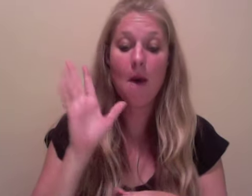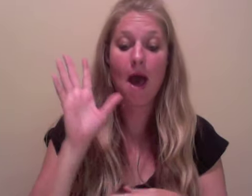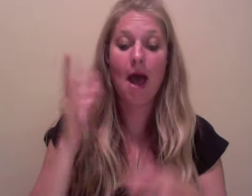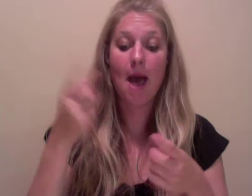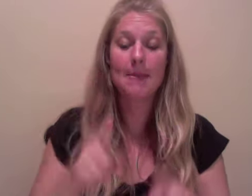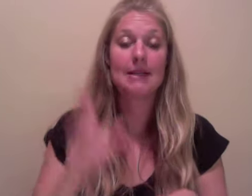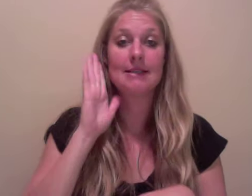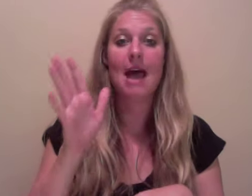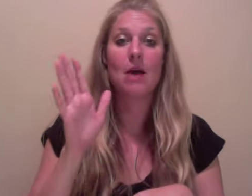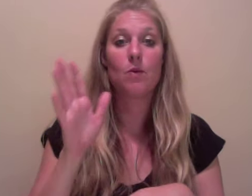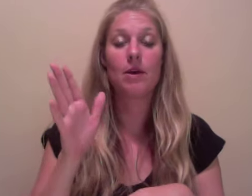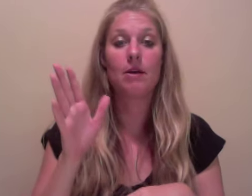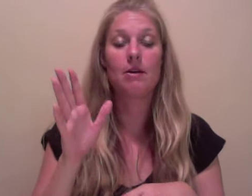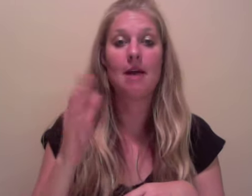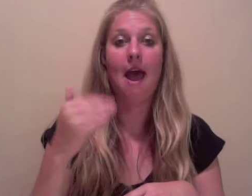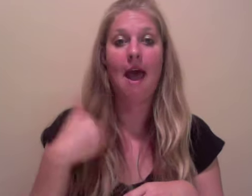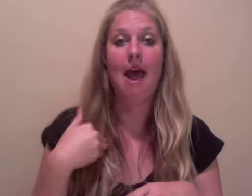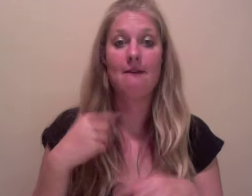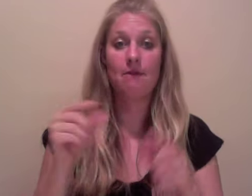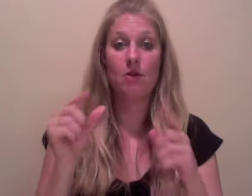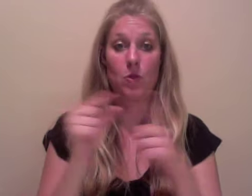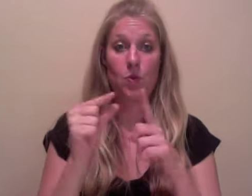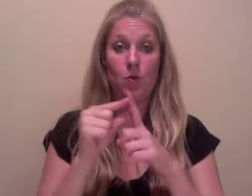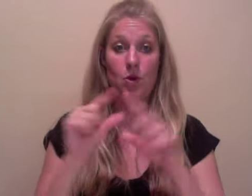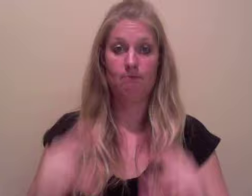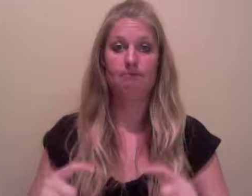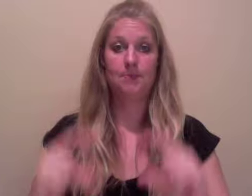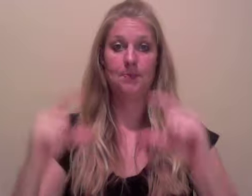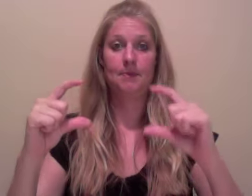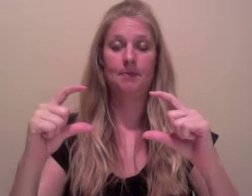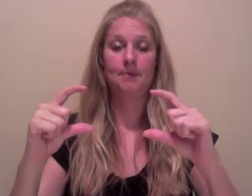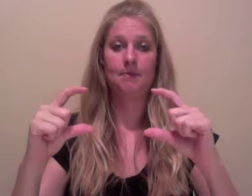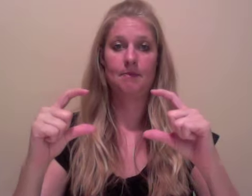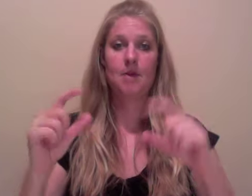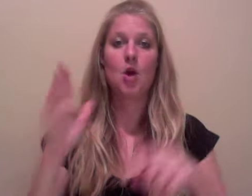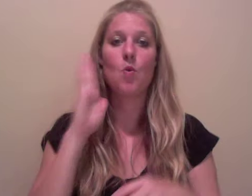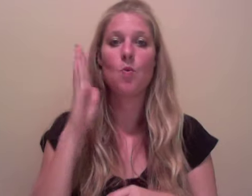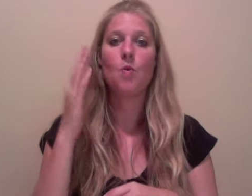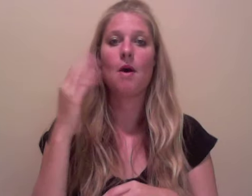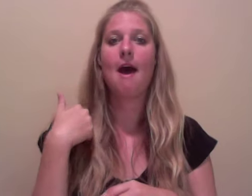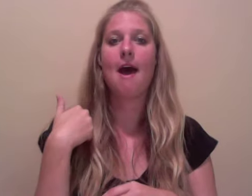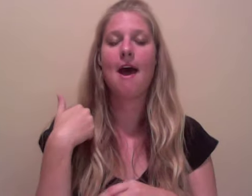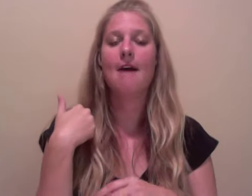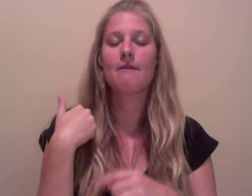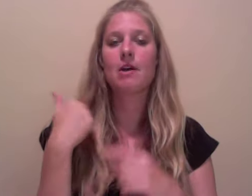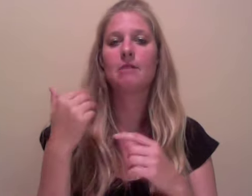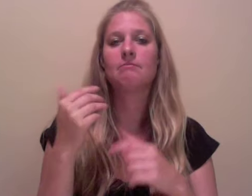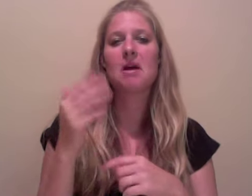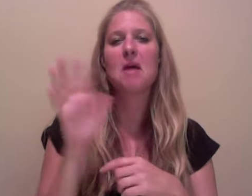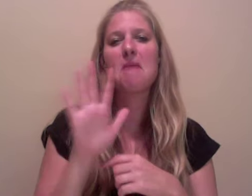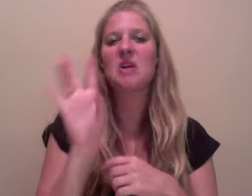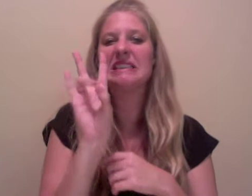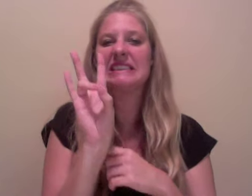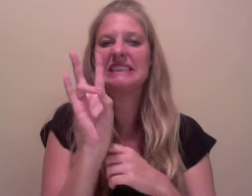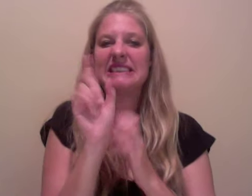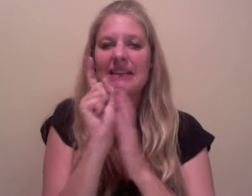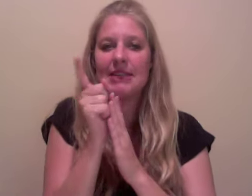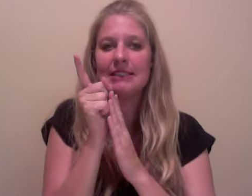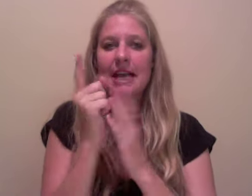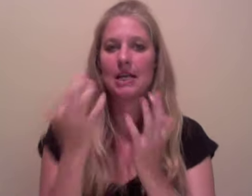new. So what's going to happen is we'll have the word up on the screen. You will have about 7